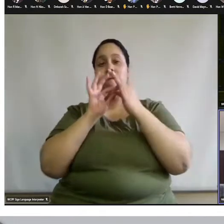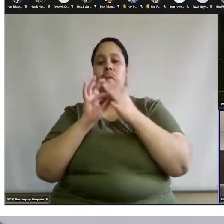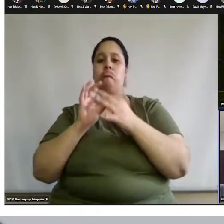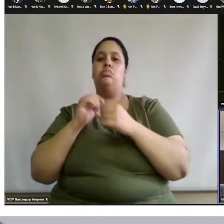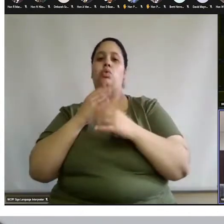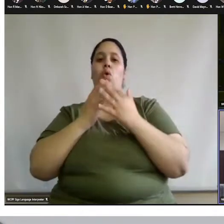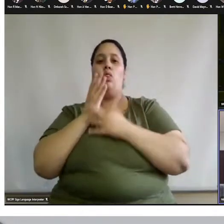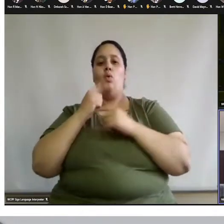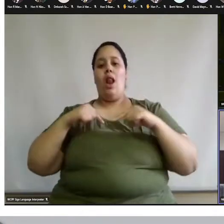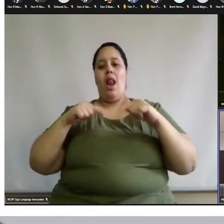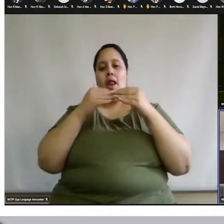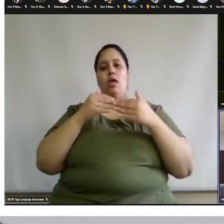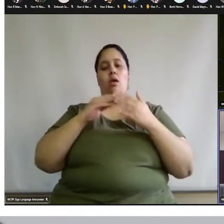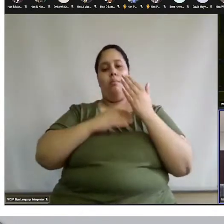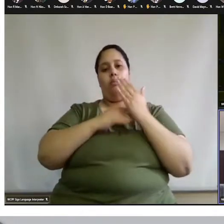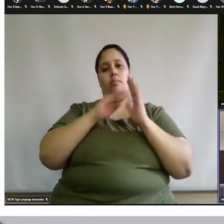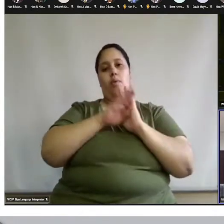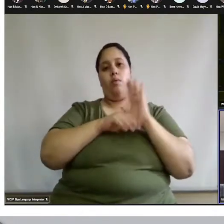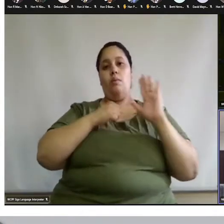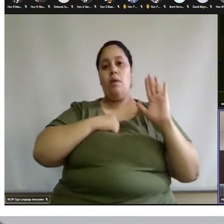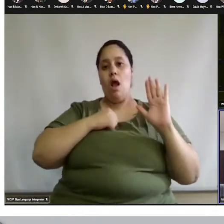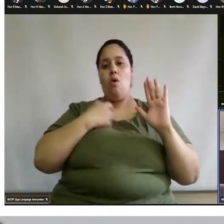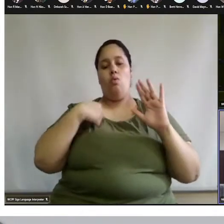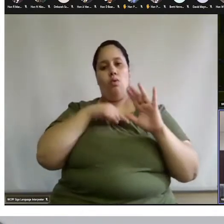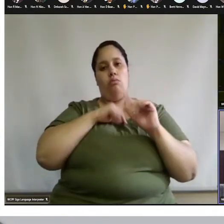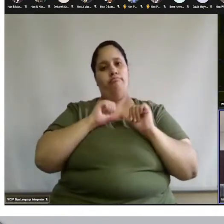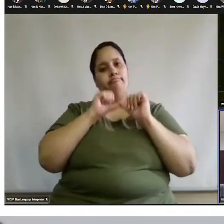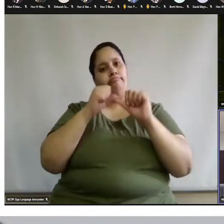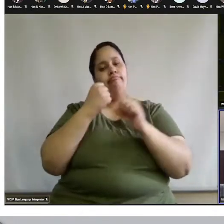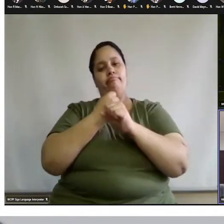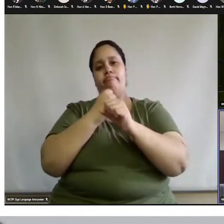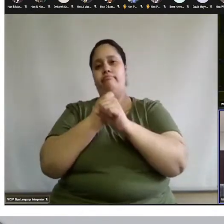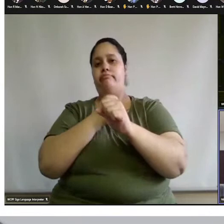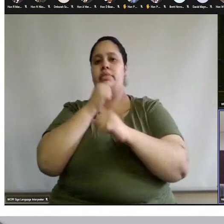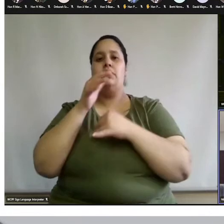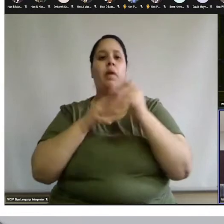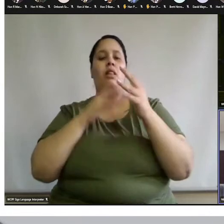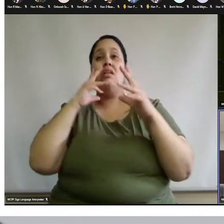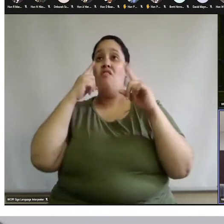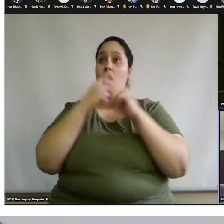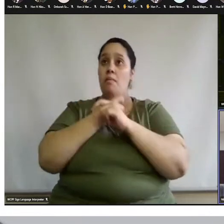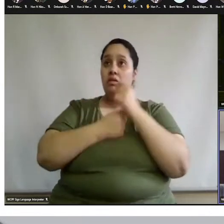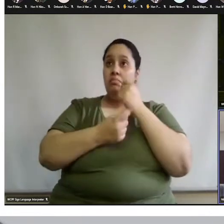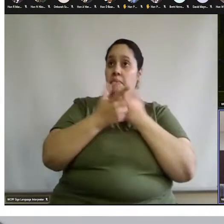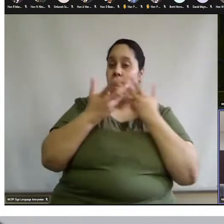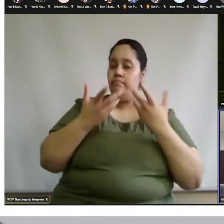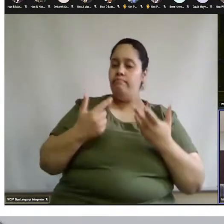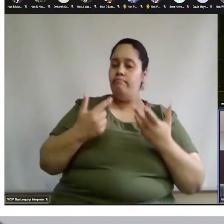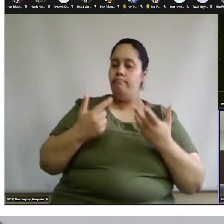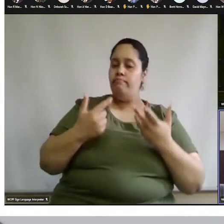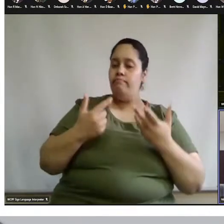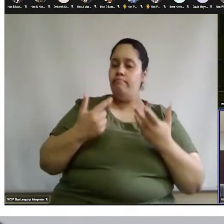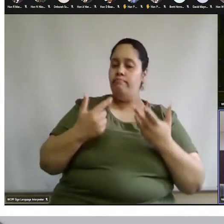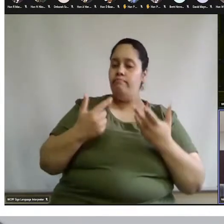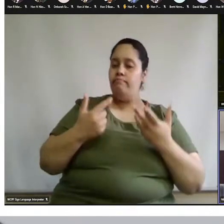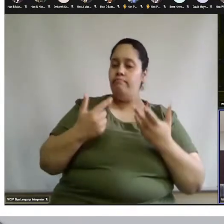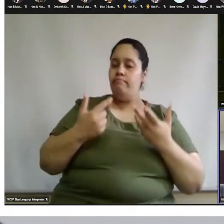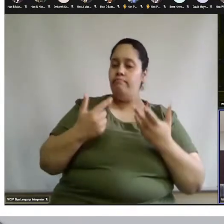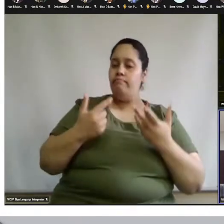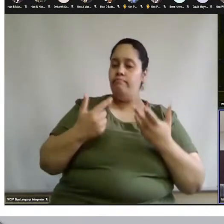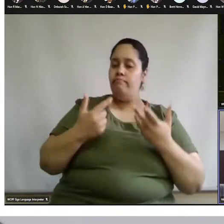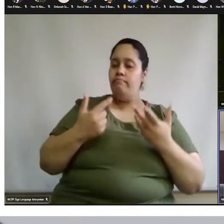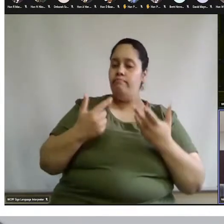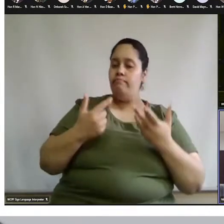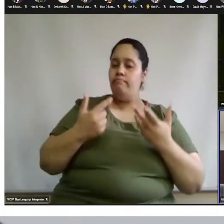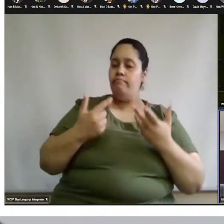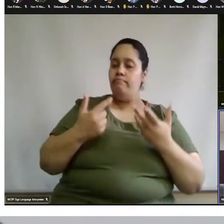land care program, continuously working no matter how complex the situation is, no matter how difficult it is. We are trying